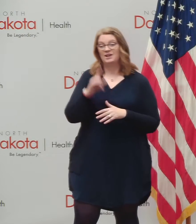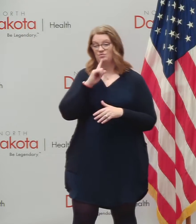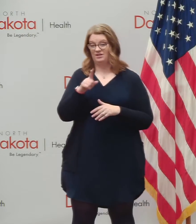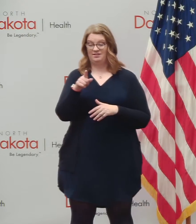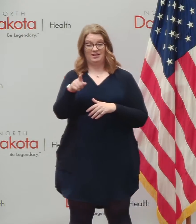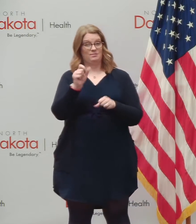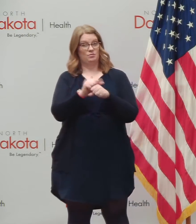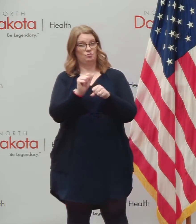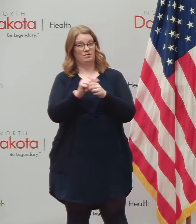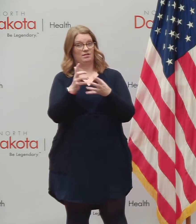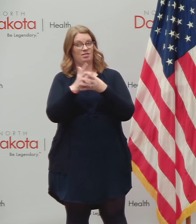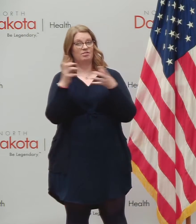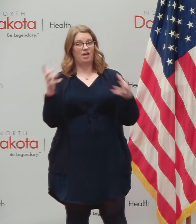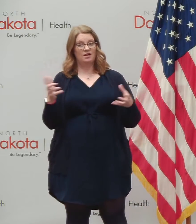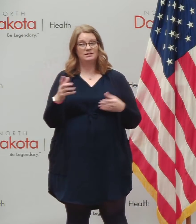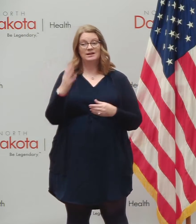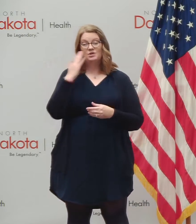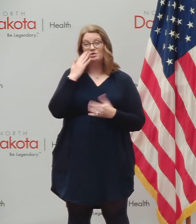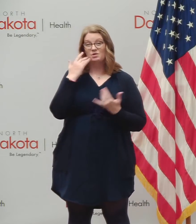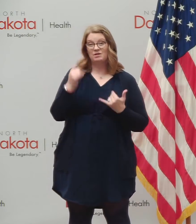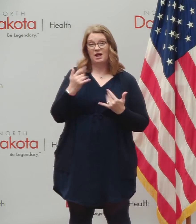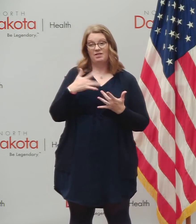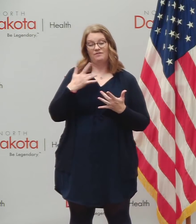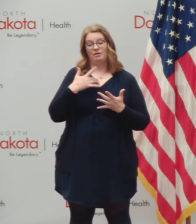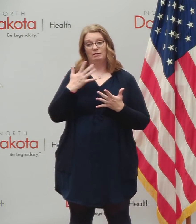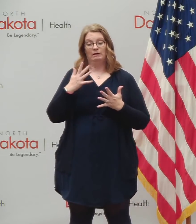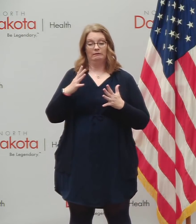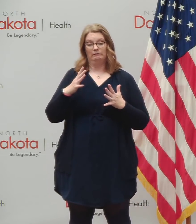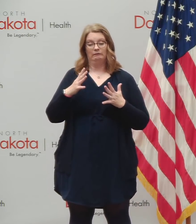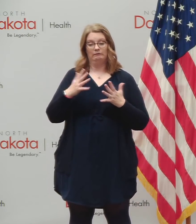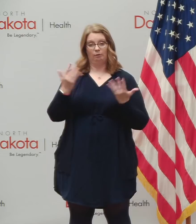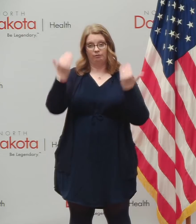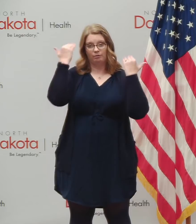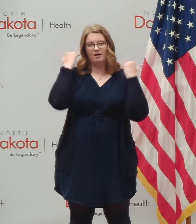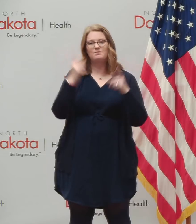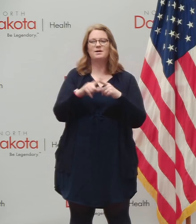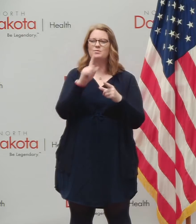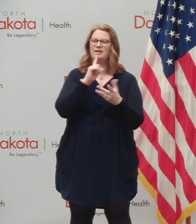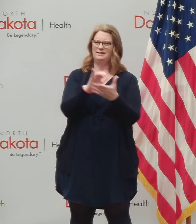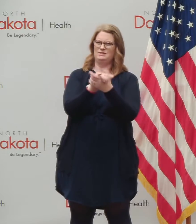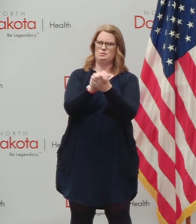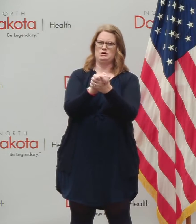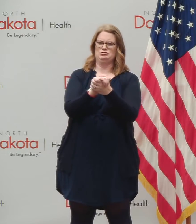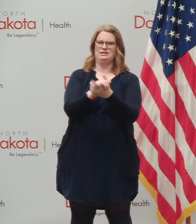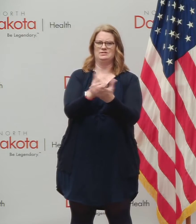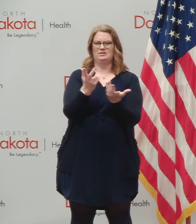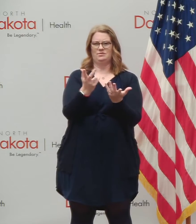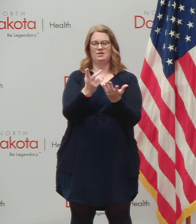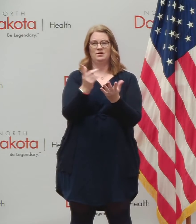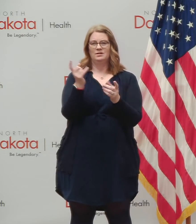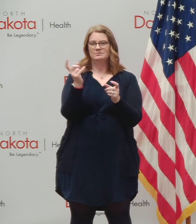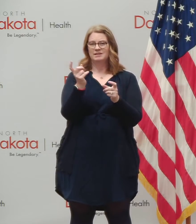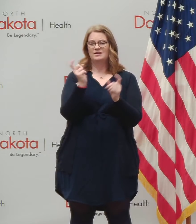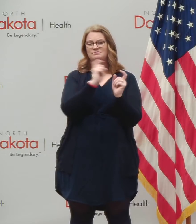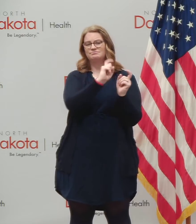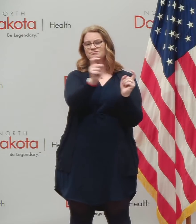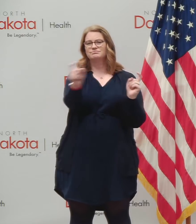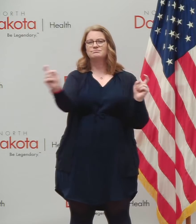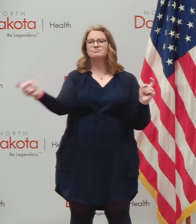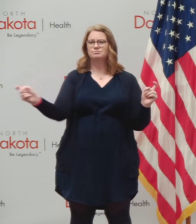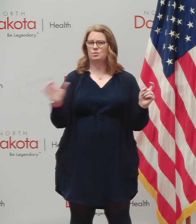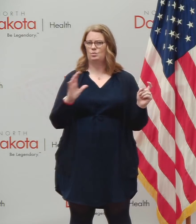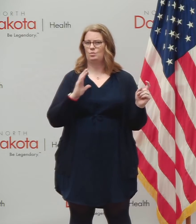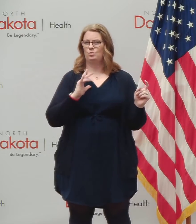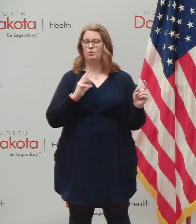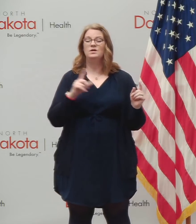stuff. So we know they're stretched, but we thank them for their work, congratulate them on being awarded these grants. These awards provide opportunities